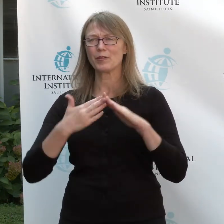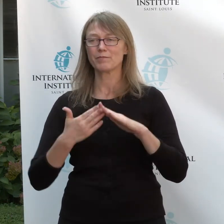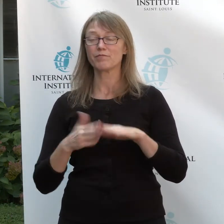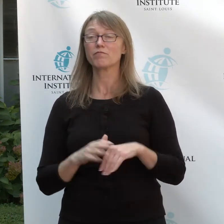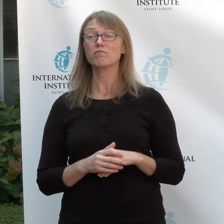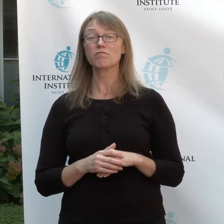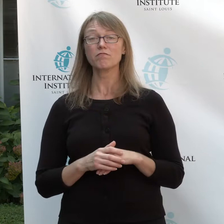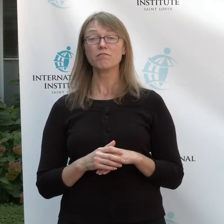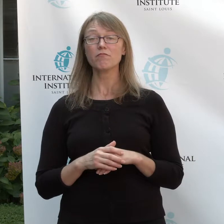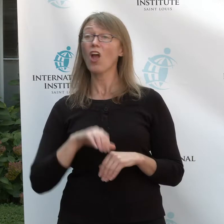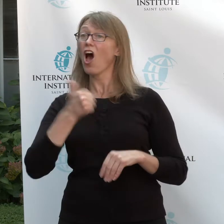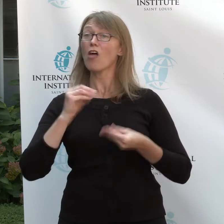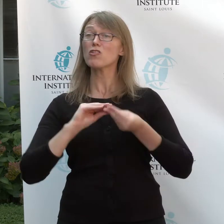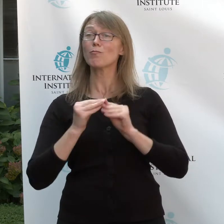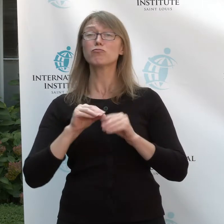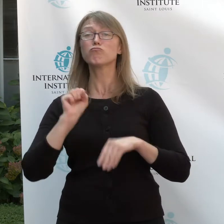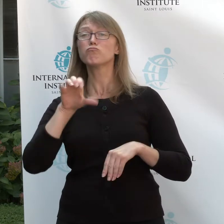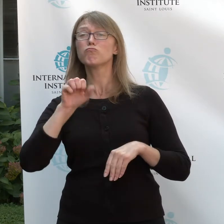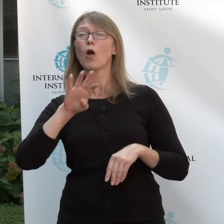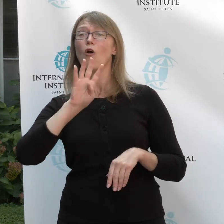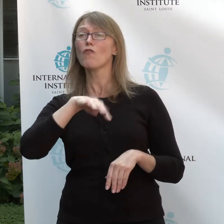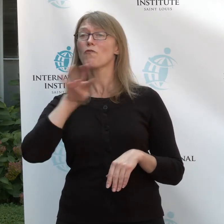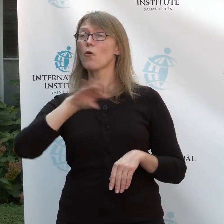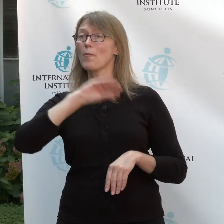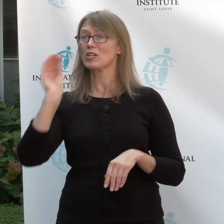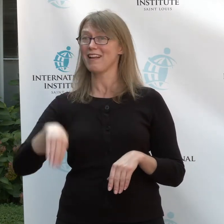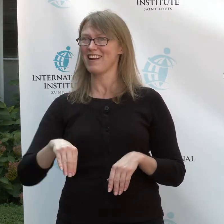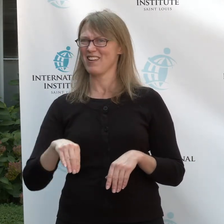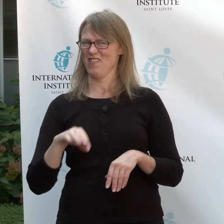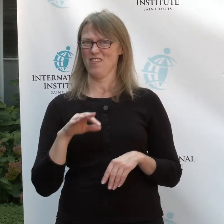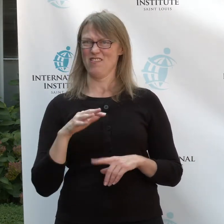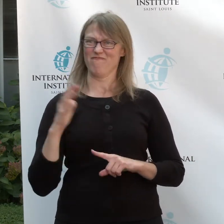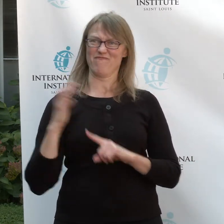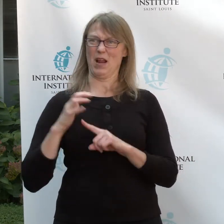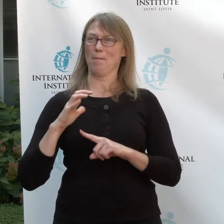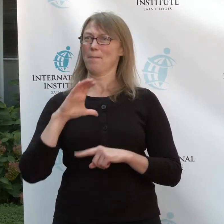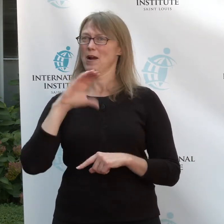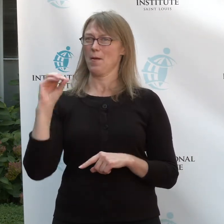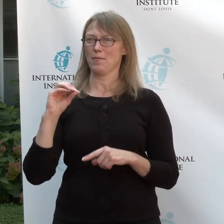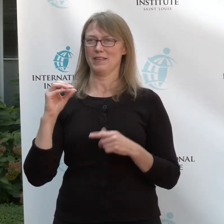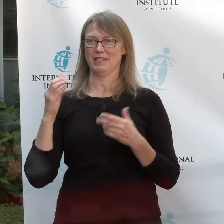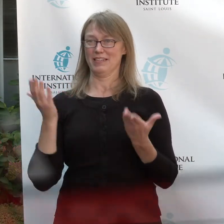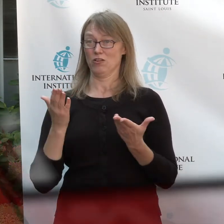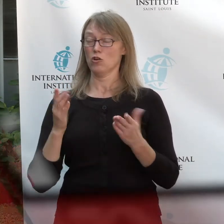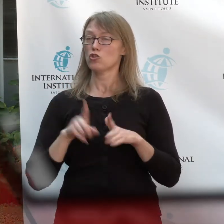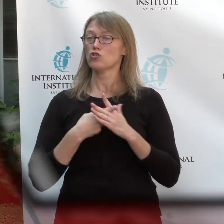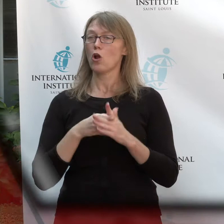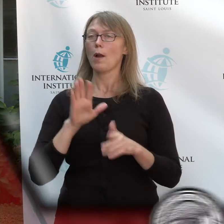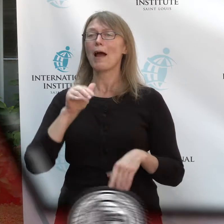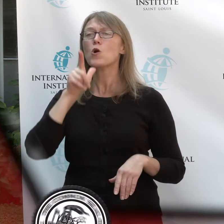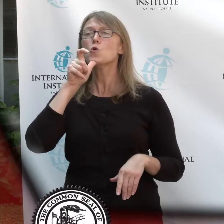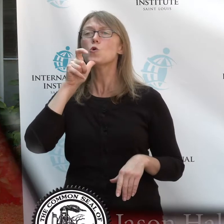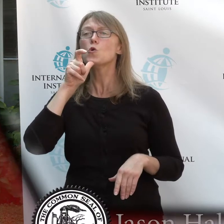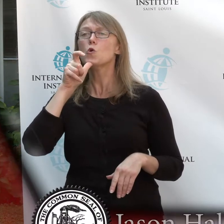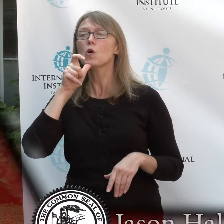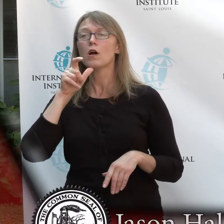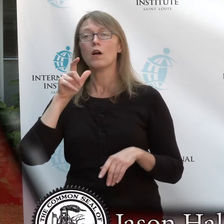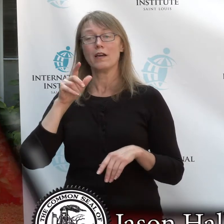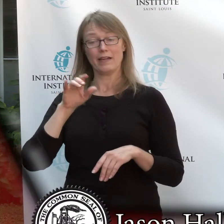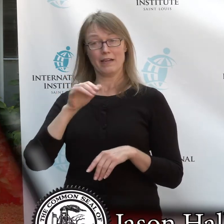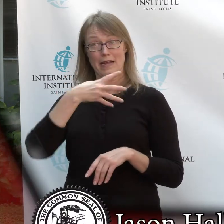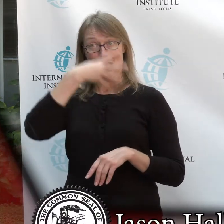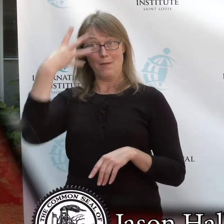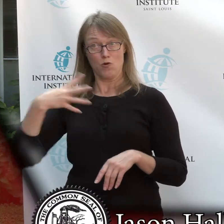44% of the Fortune 500 companies in this country today were started by an immigrant or the child of an